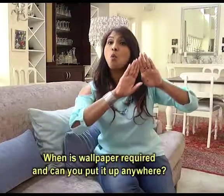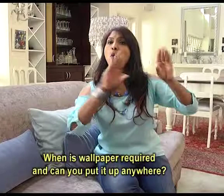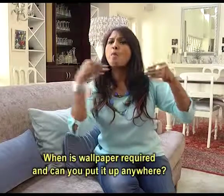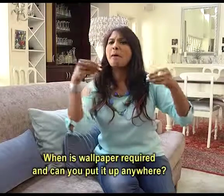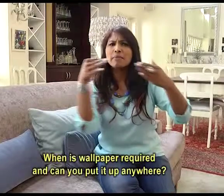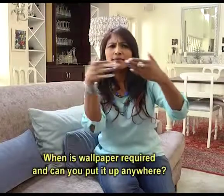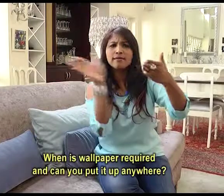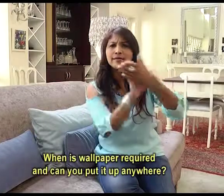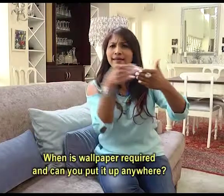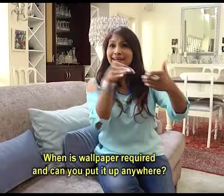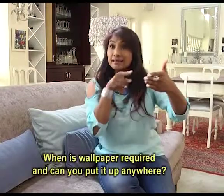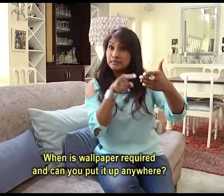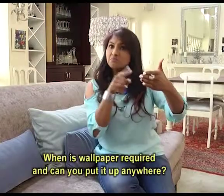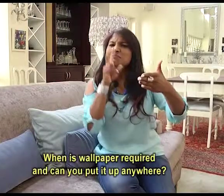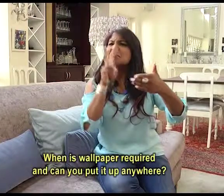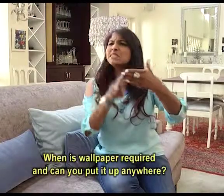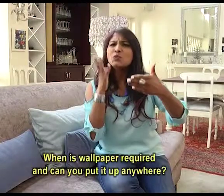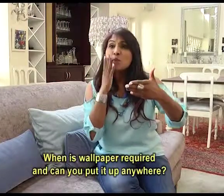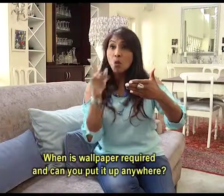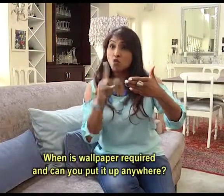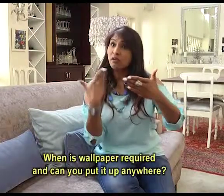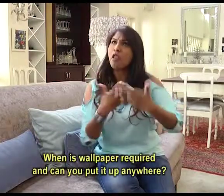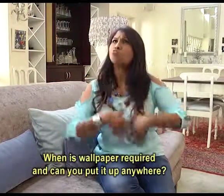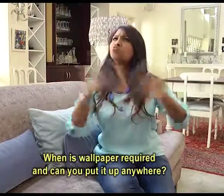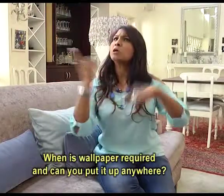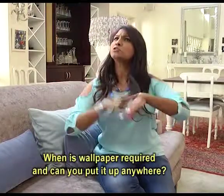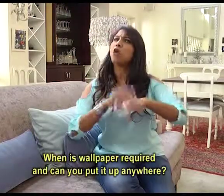When is wallpaper required, and can you put it up anywhere?